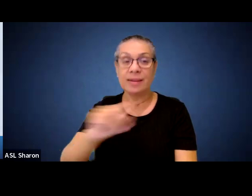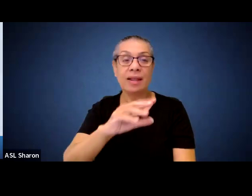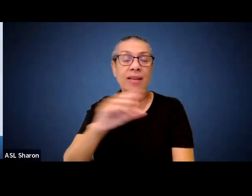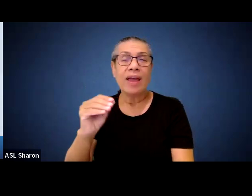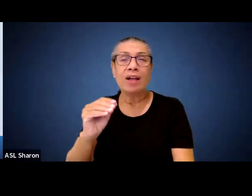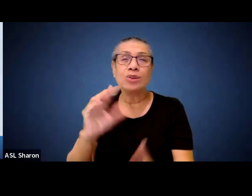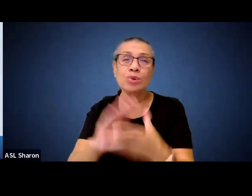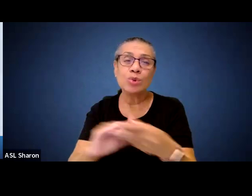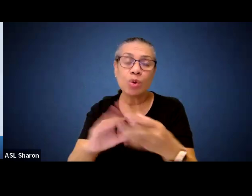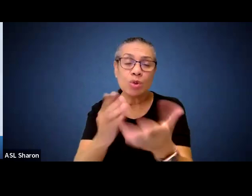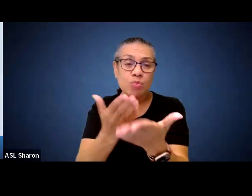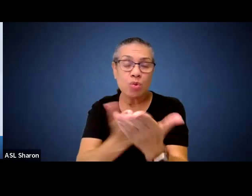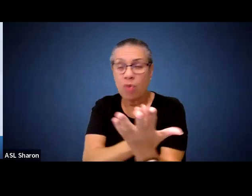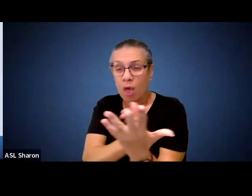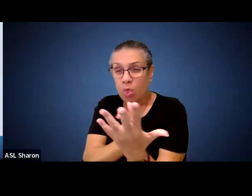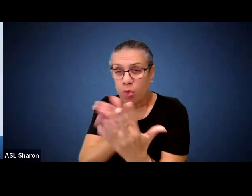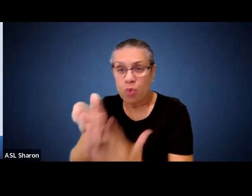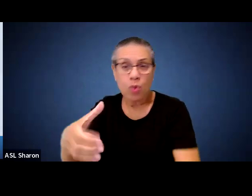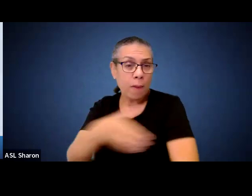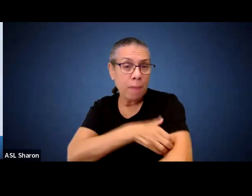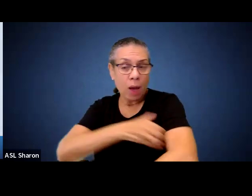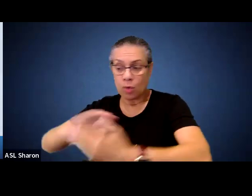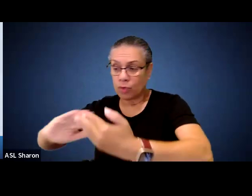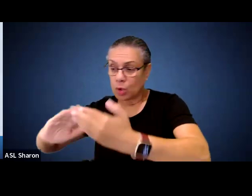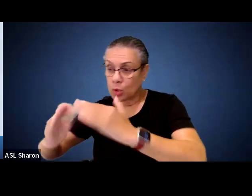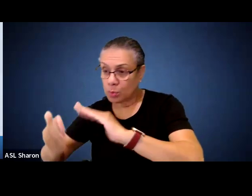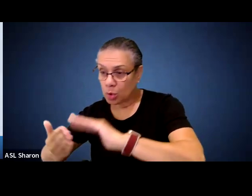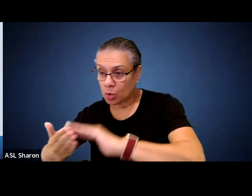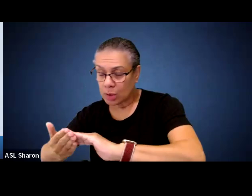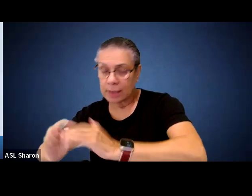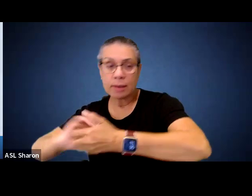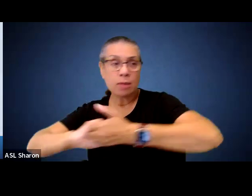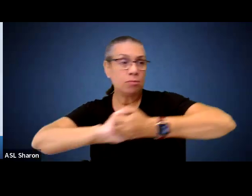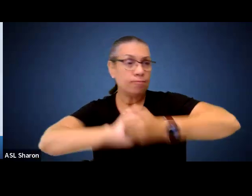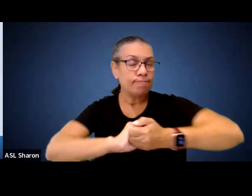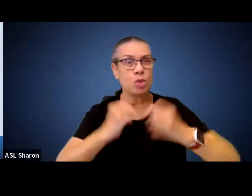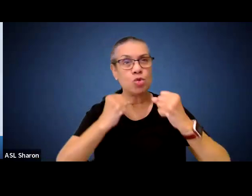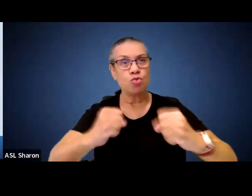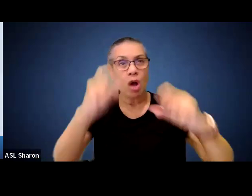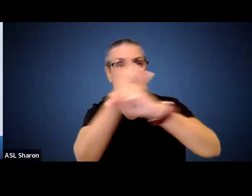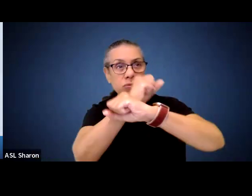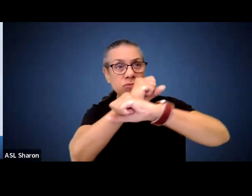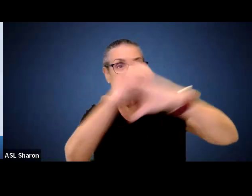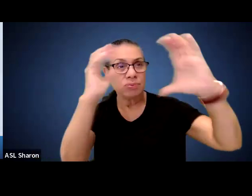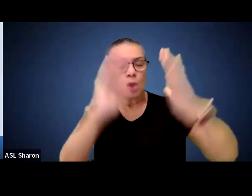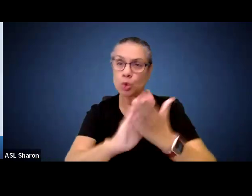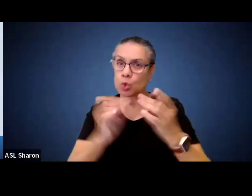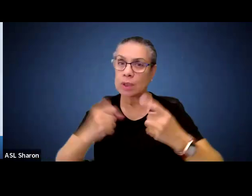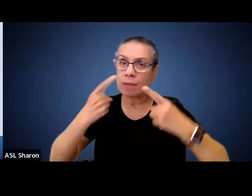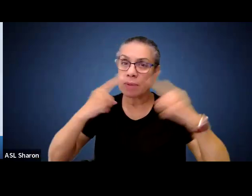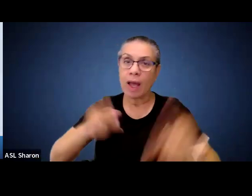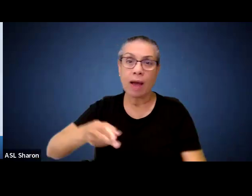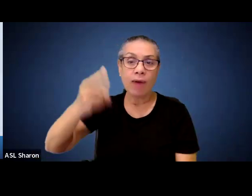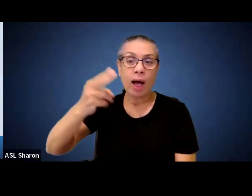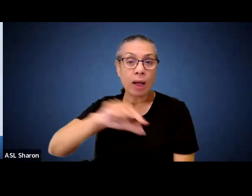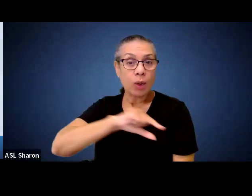story shows that through the power of community and a strong shared vision, schools can deliver a